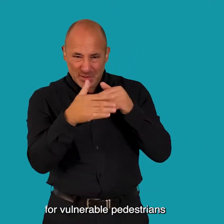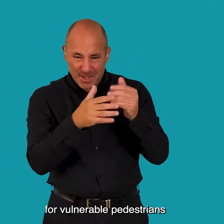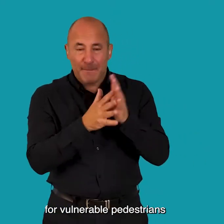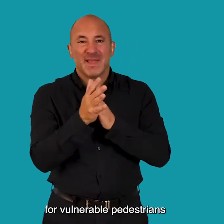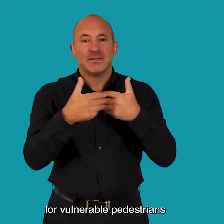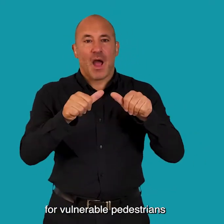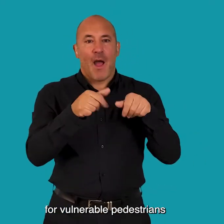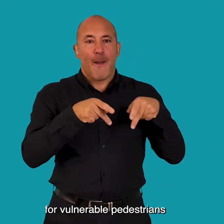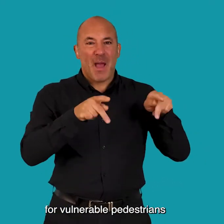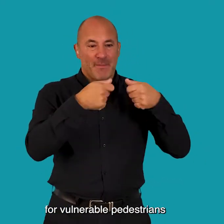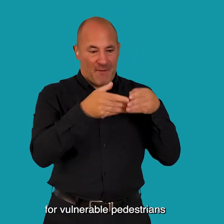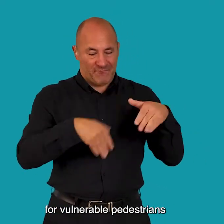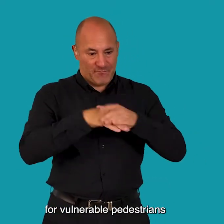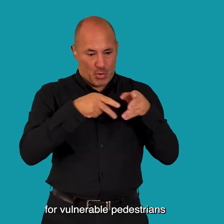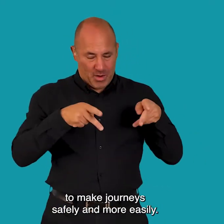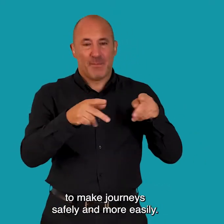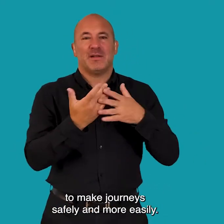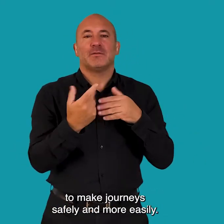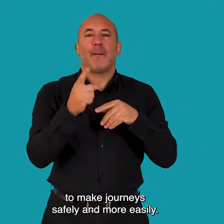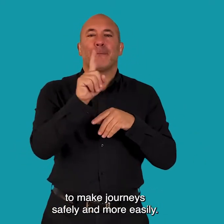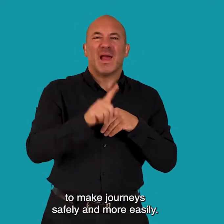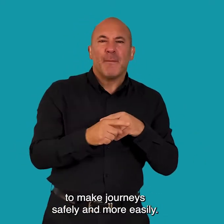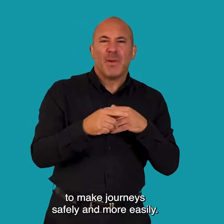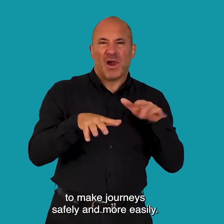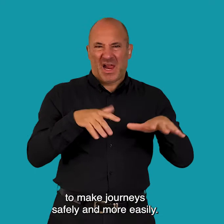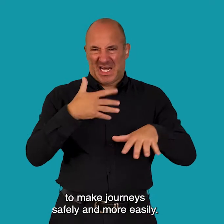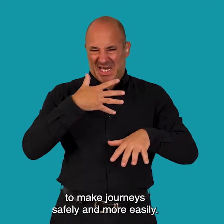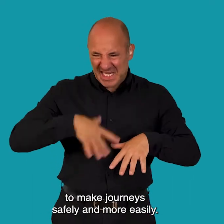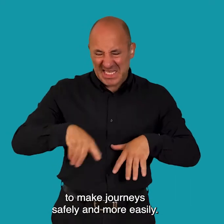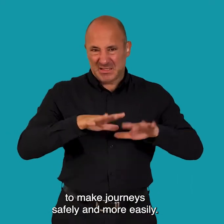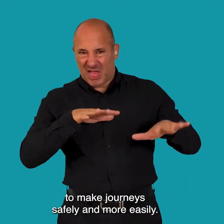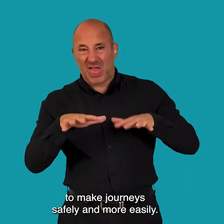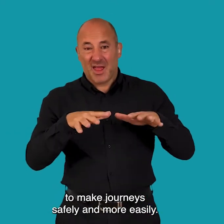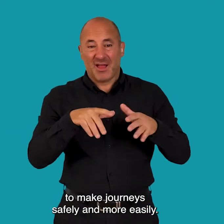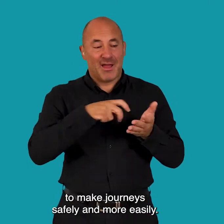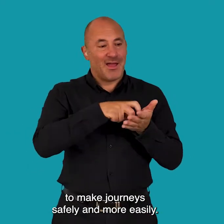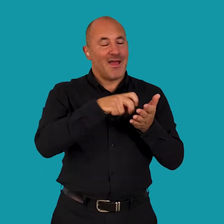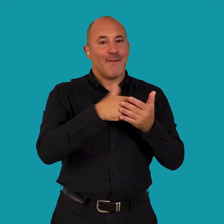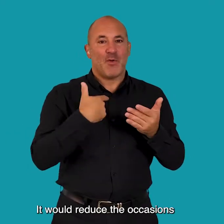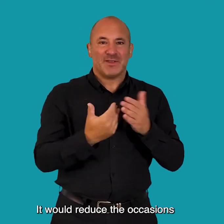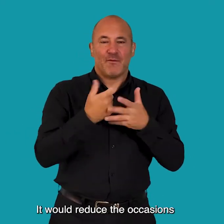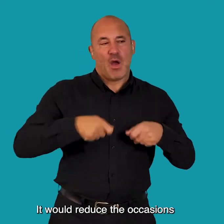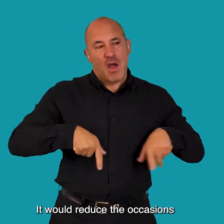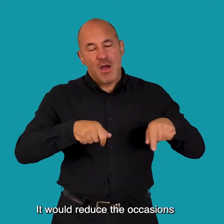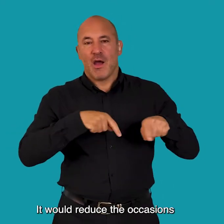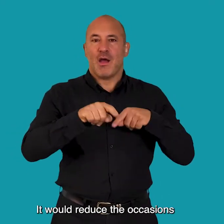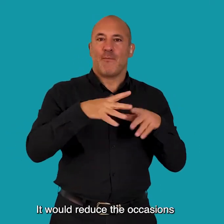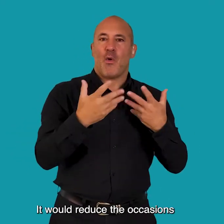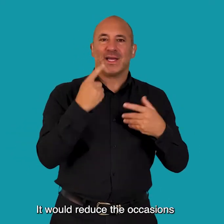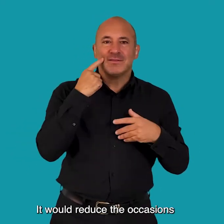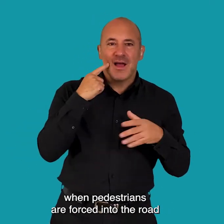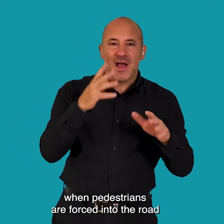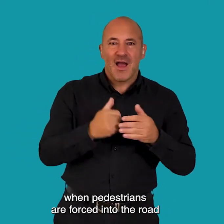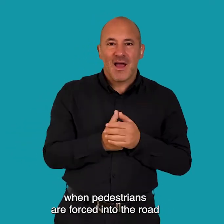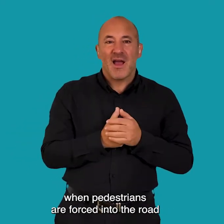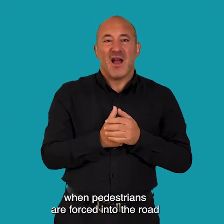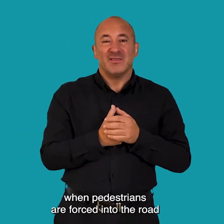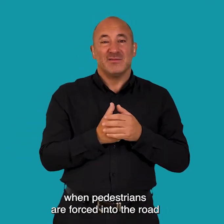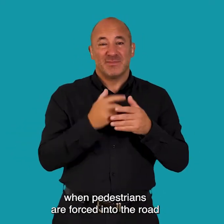for vulnerable pedestrians to make journeys safely and more easily. It would reduce the occasions when pedestrians are